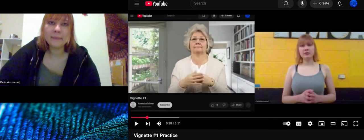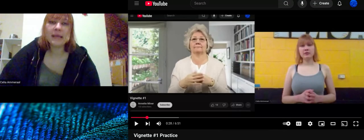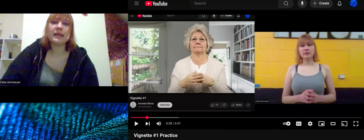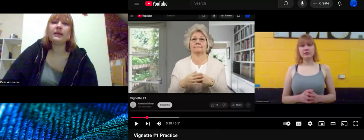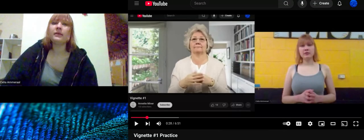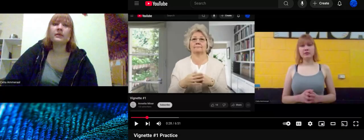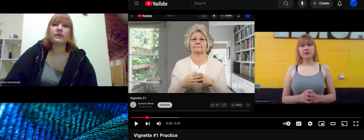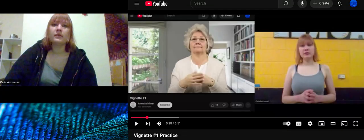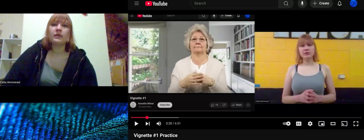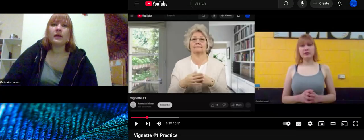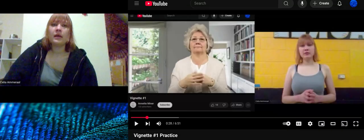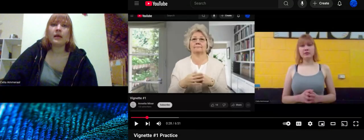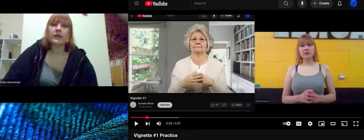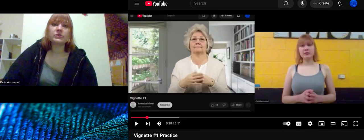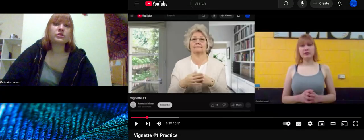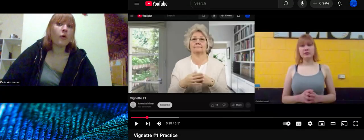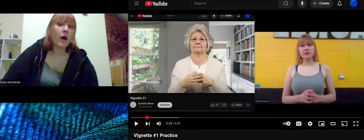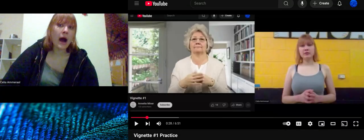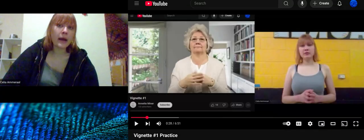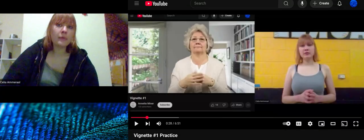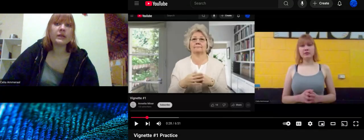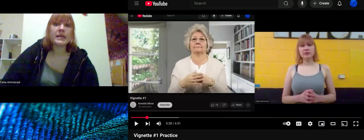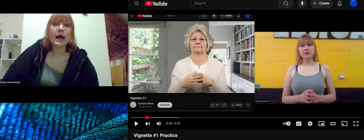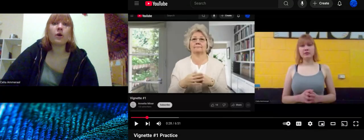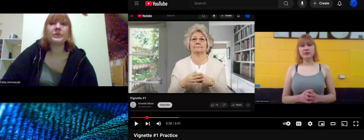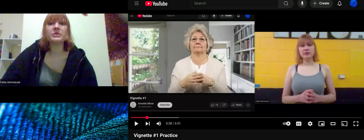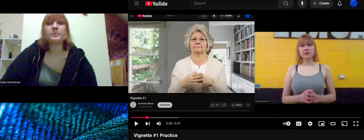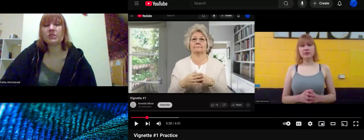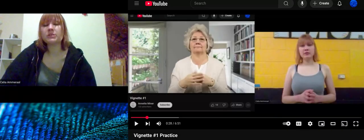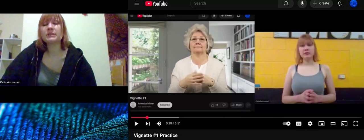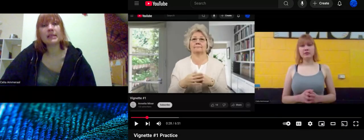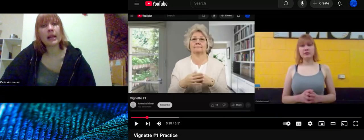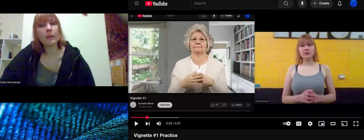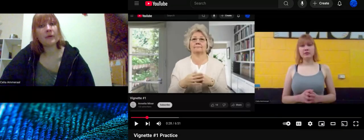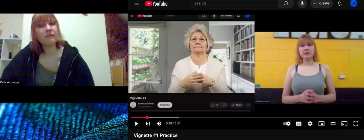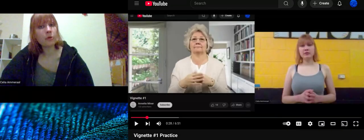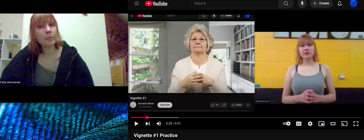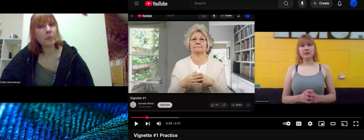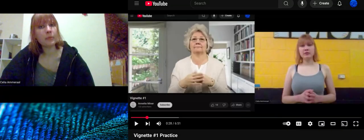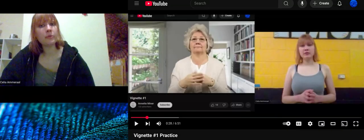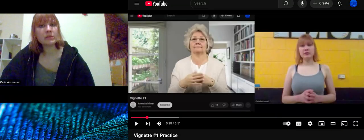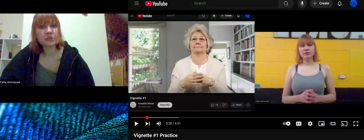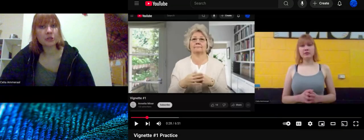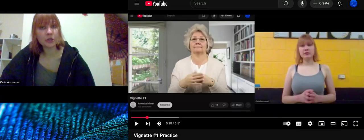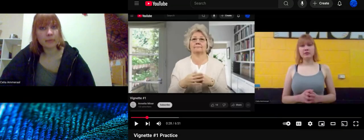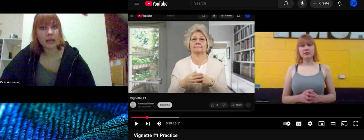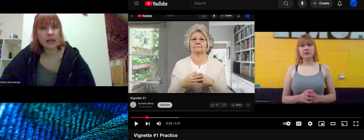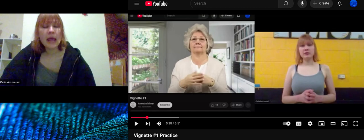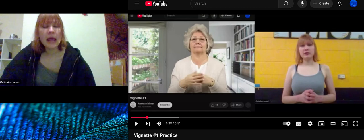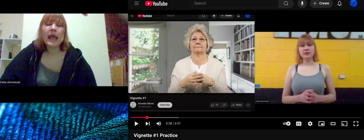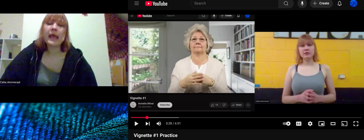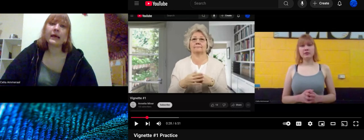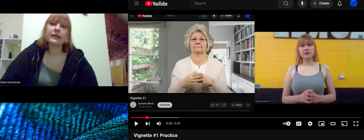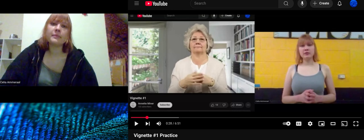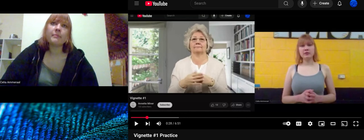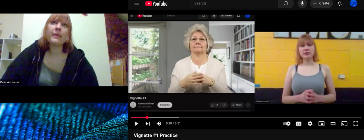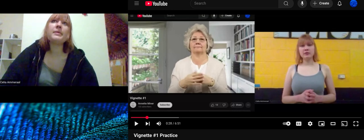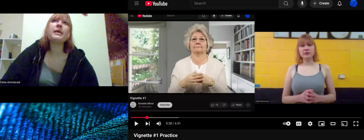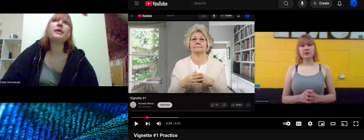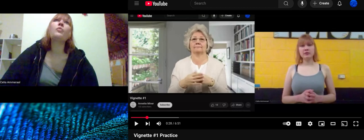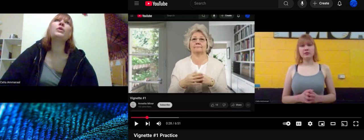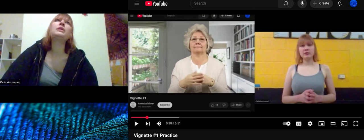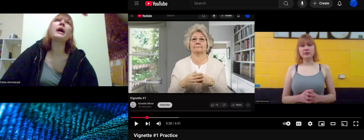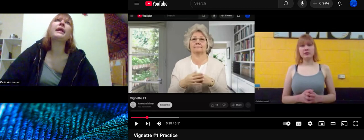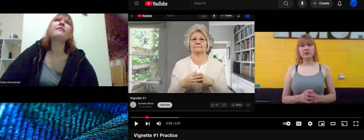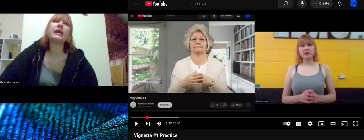not me, so I'm going to help this patient set up a follow-up appointment with Dr. Goodman, and